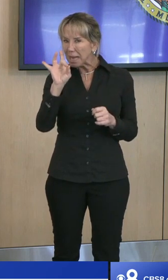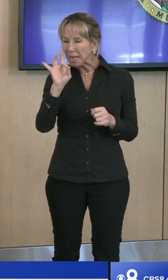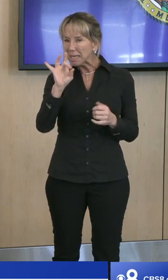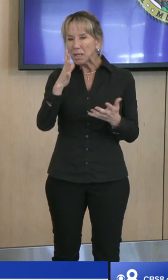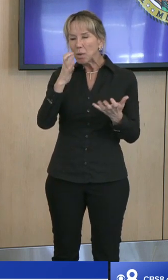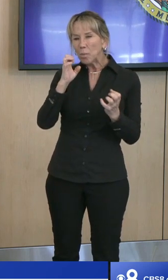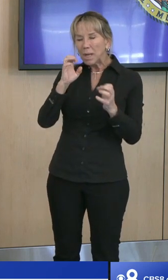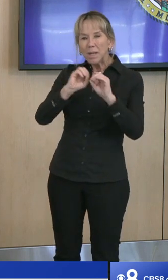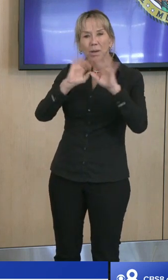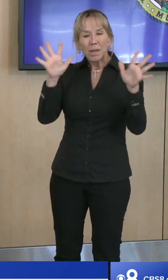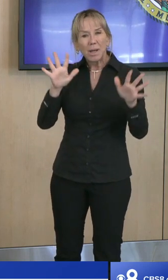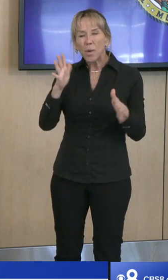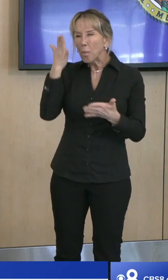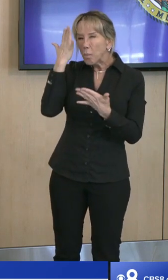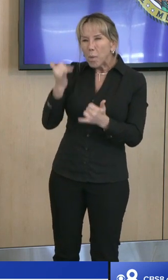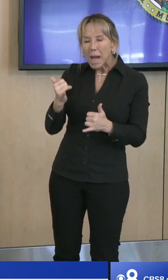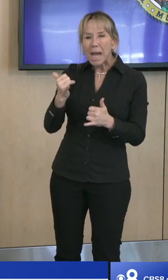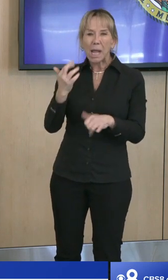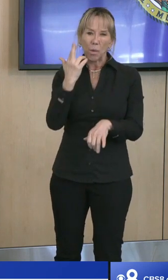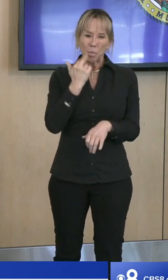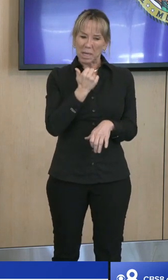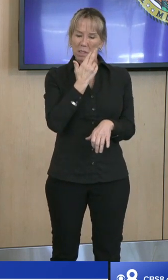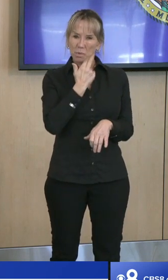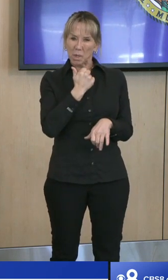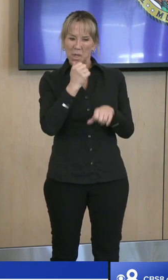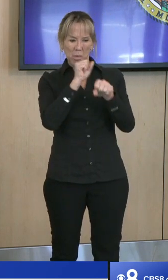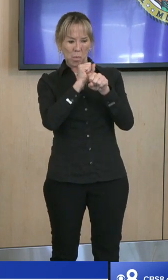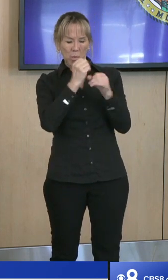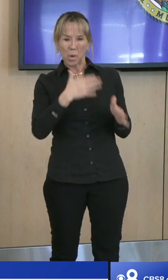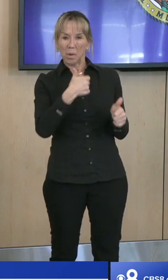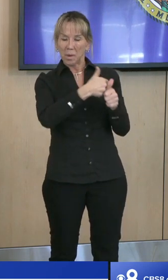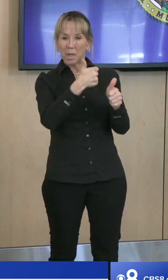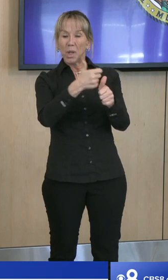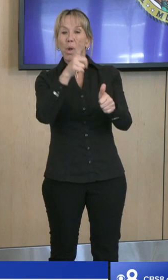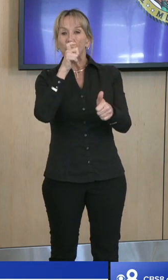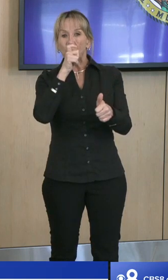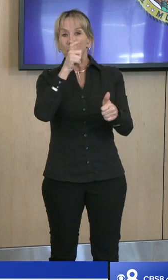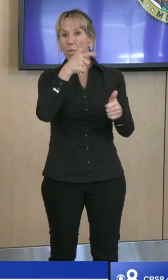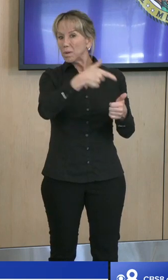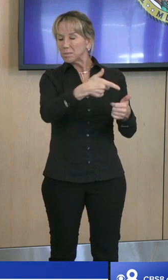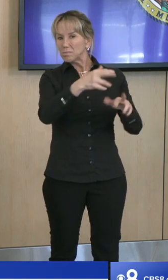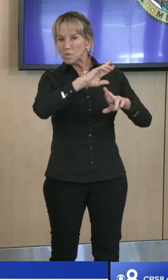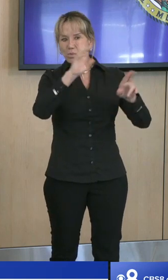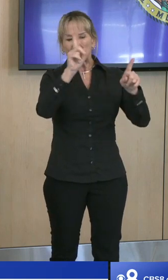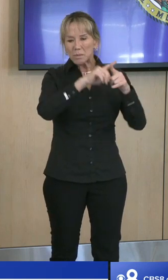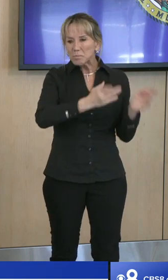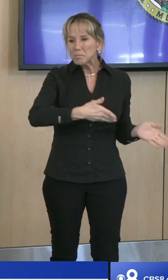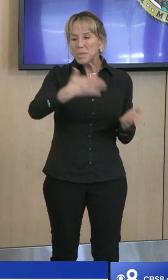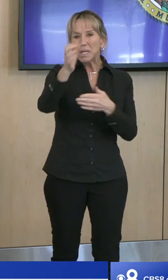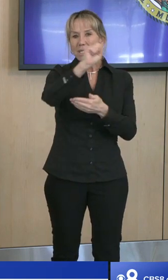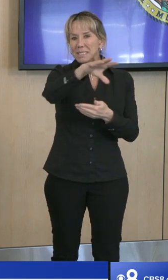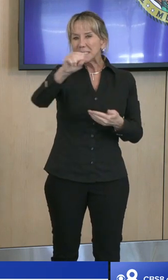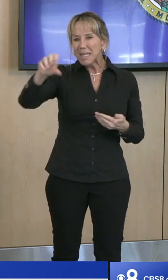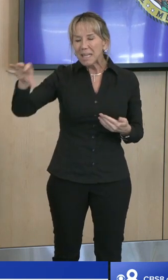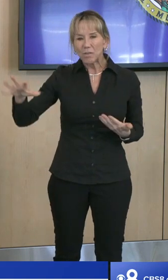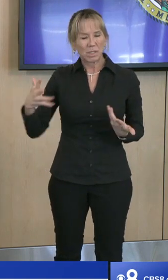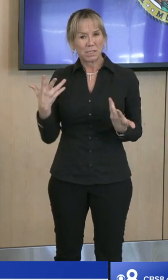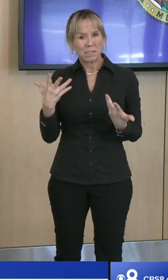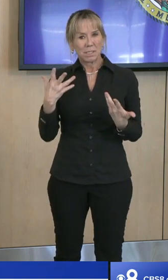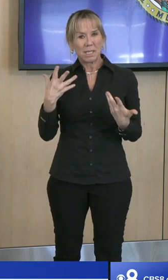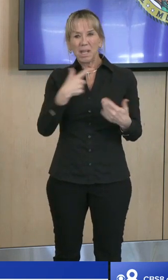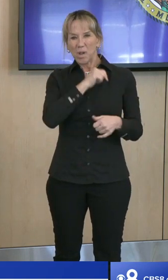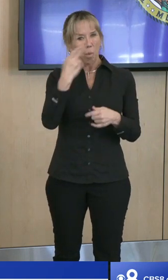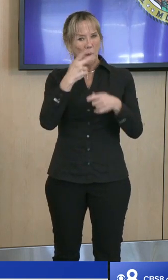He's asking, why do restaurant workers preparing delivery food not have to wear face masks or drive-through